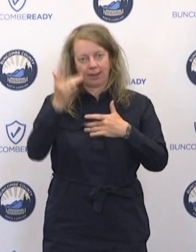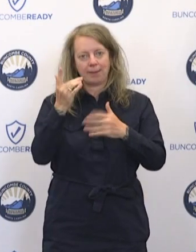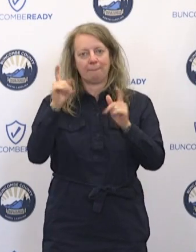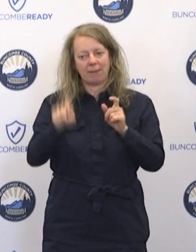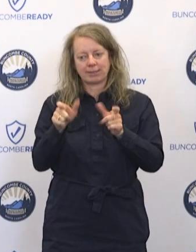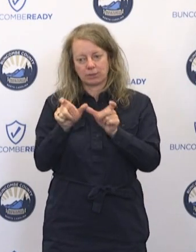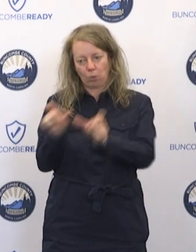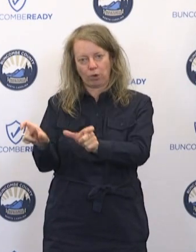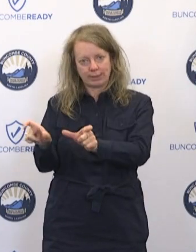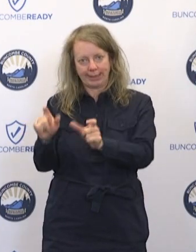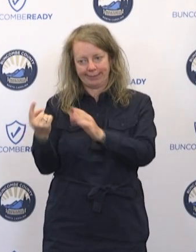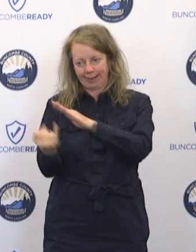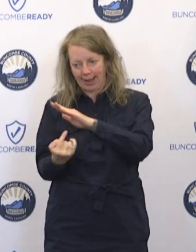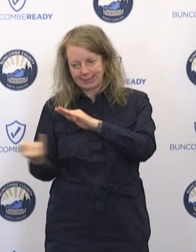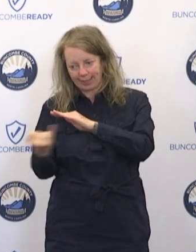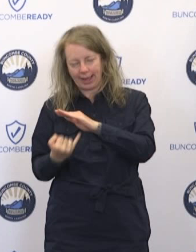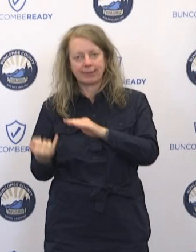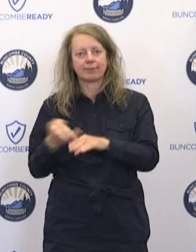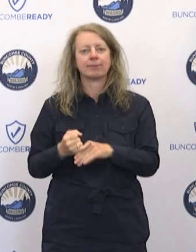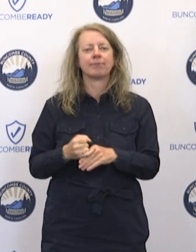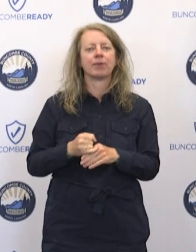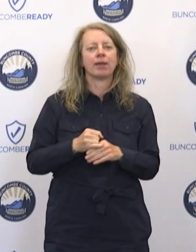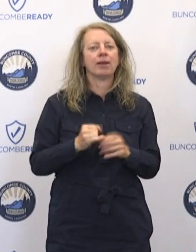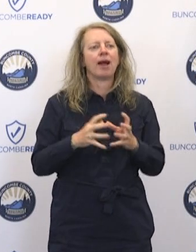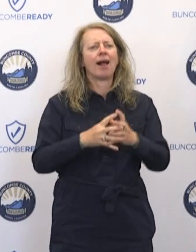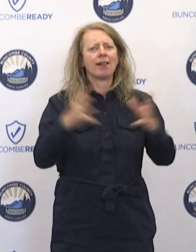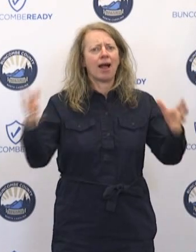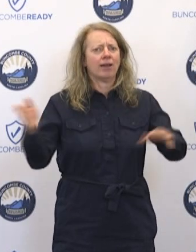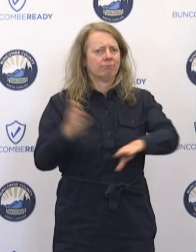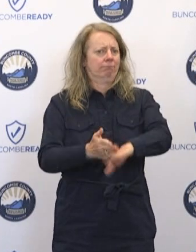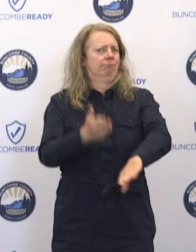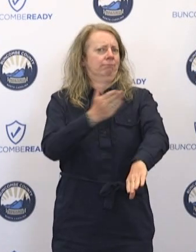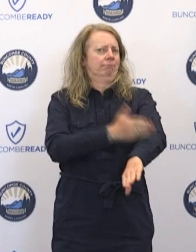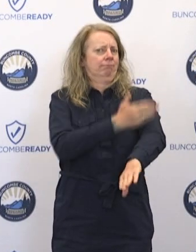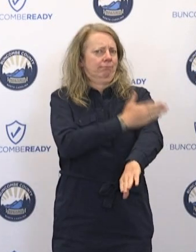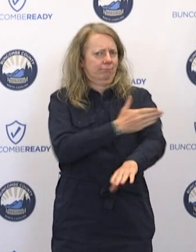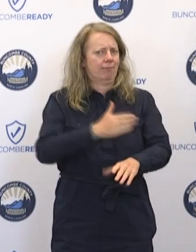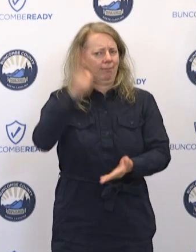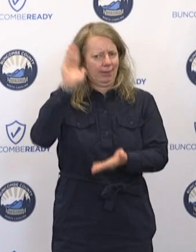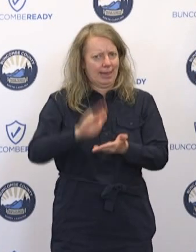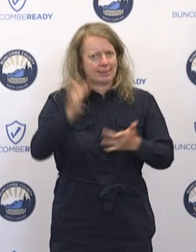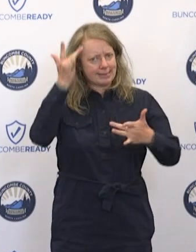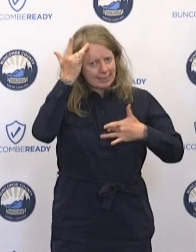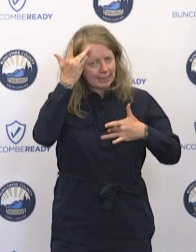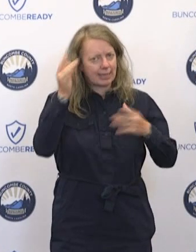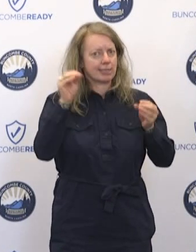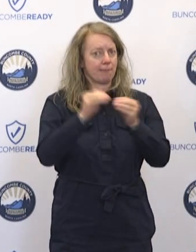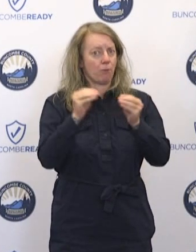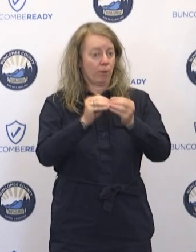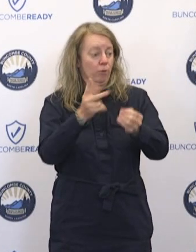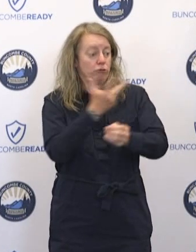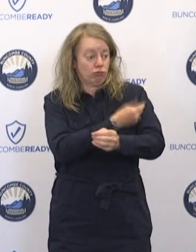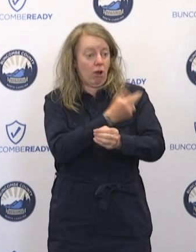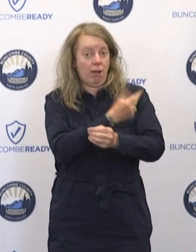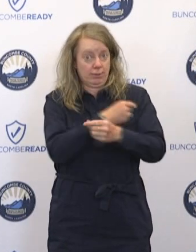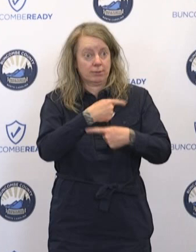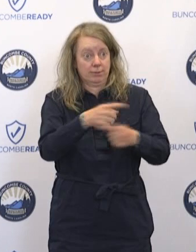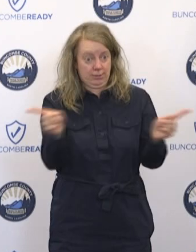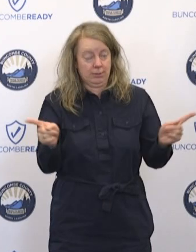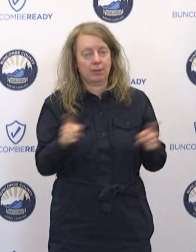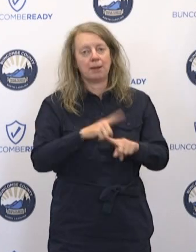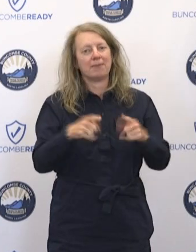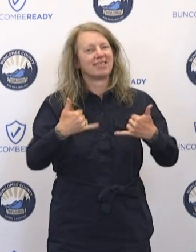So much progress has been made with decreasing cases and getting more and more vaccine into arms, but we still do not have enough of the